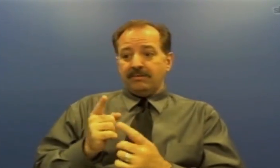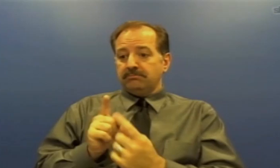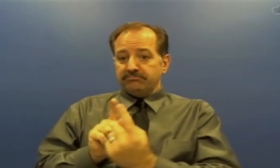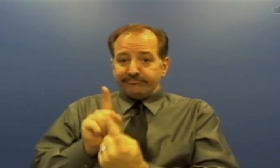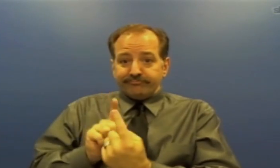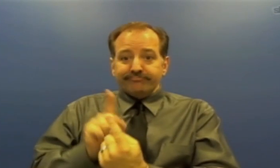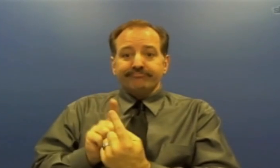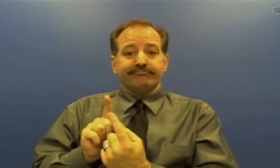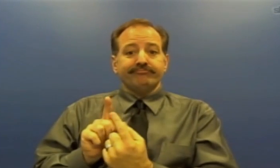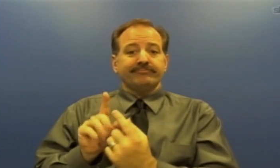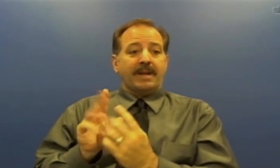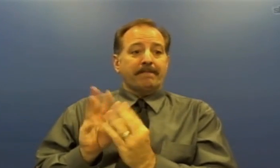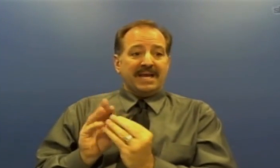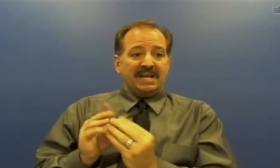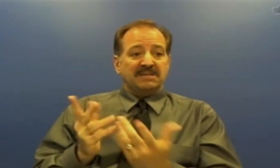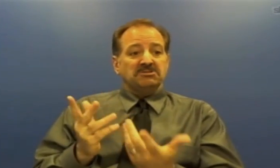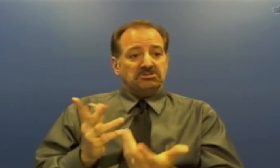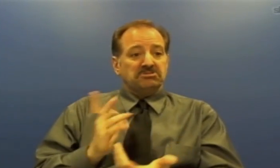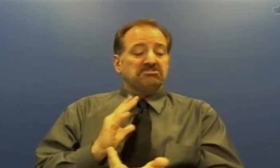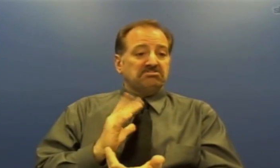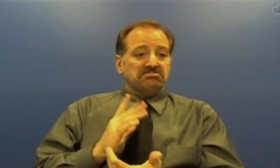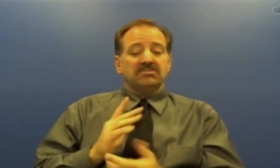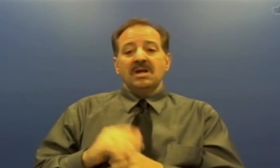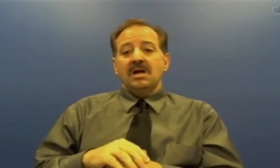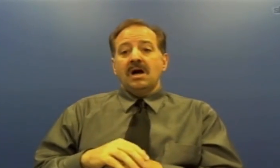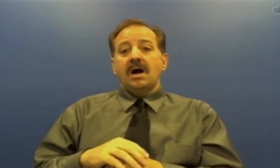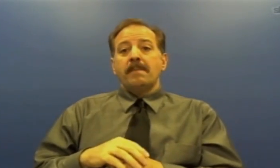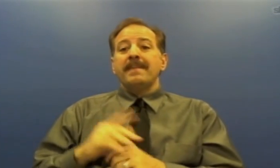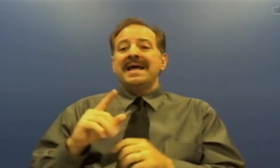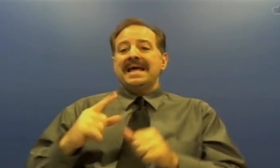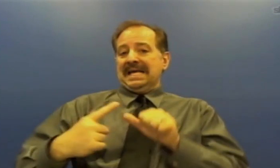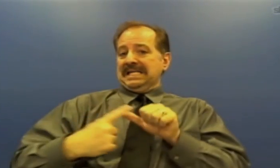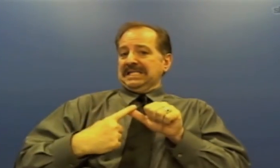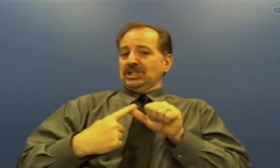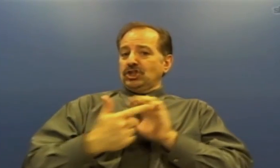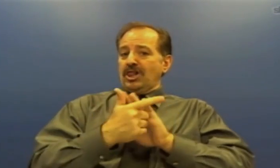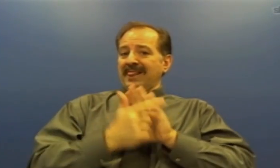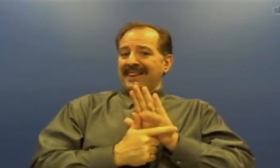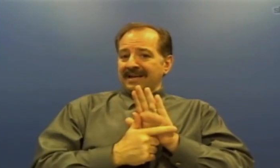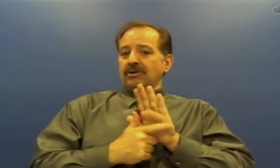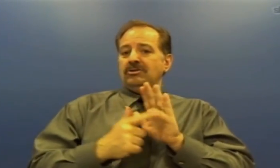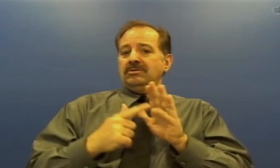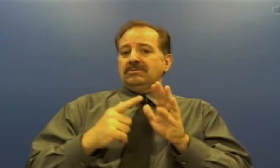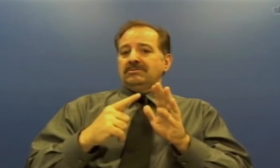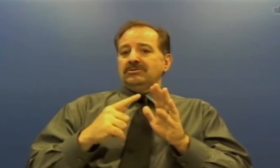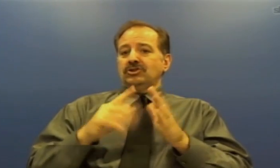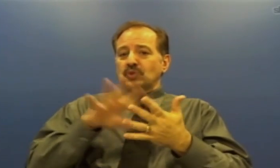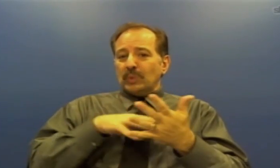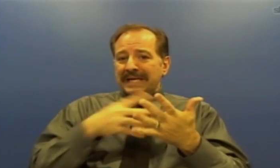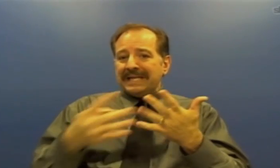with their employees, educational settings. So we've also found it effective in those arenas.